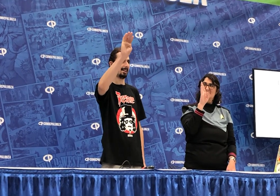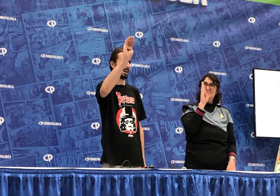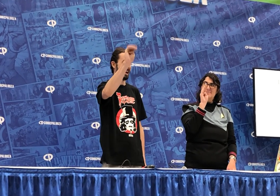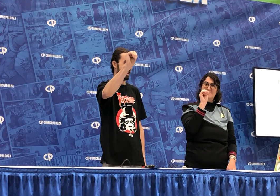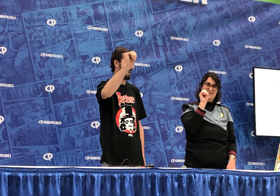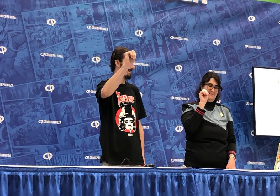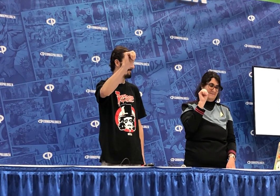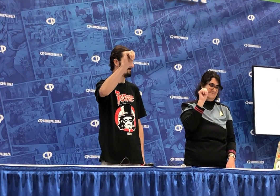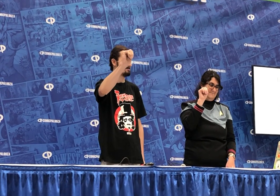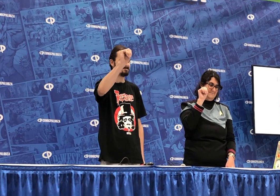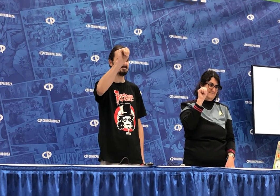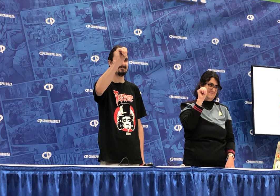M,